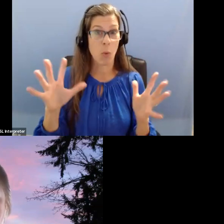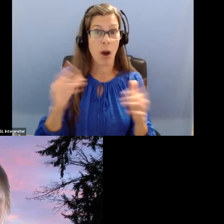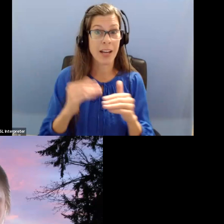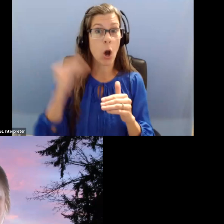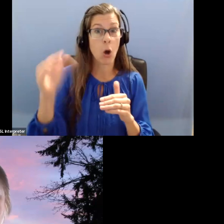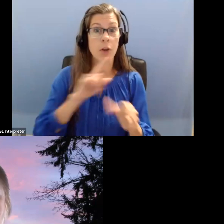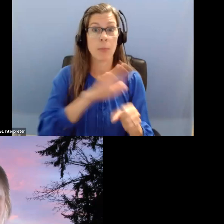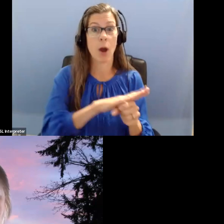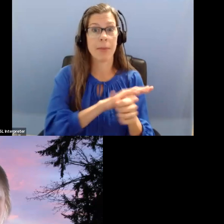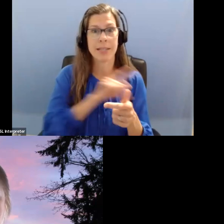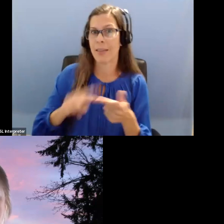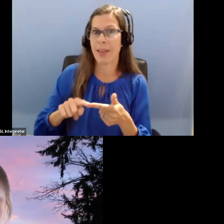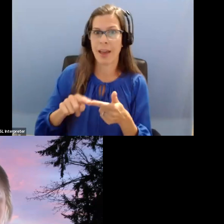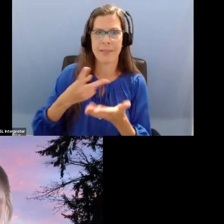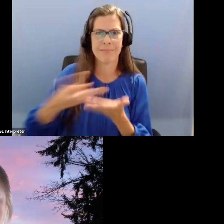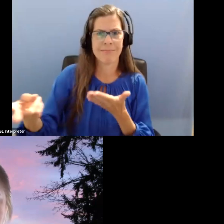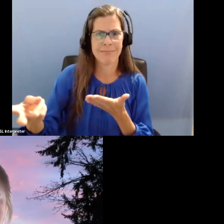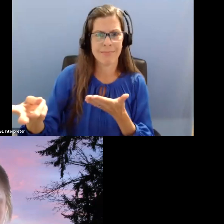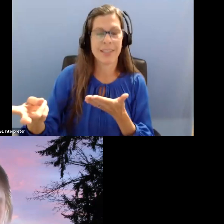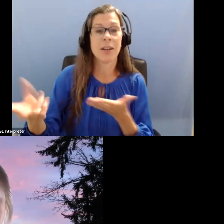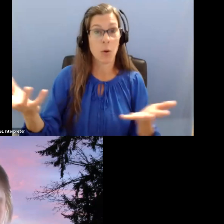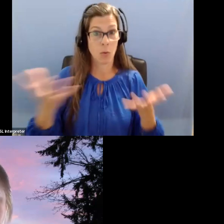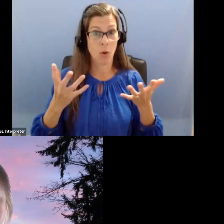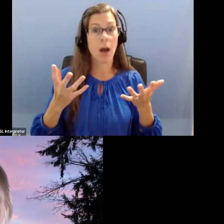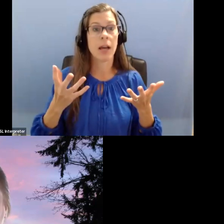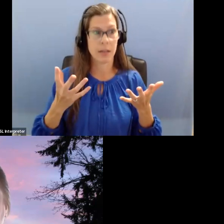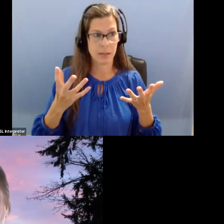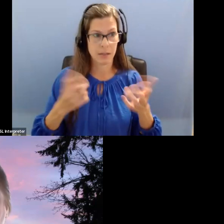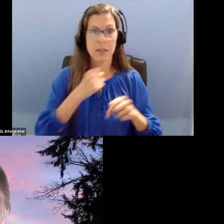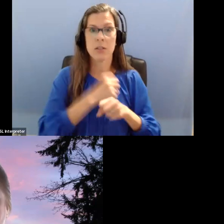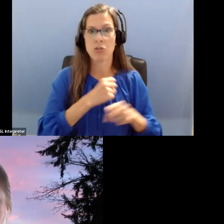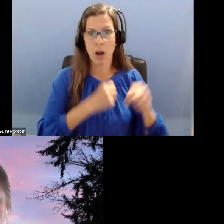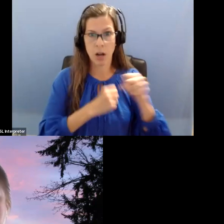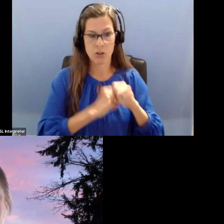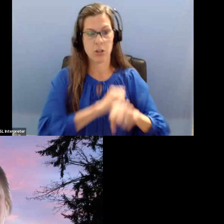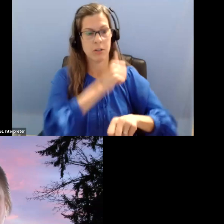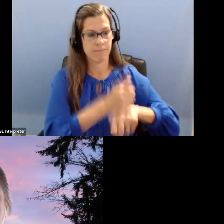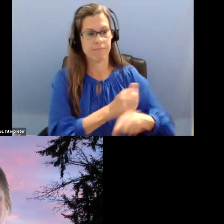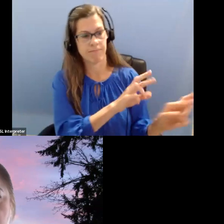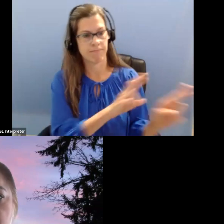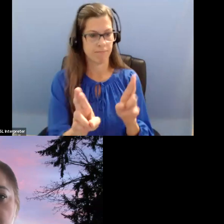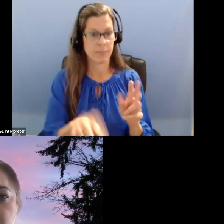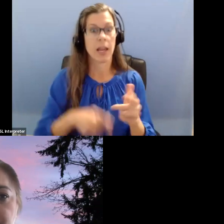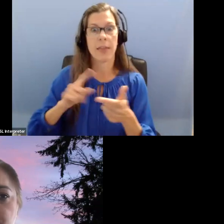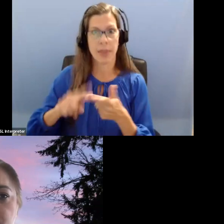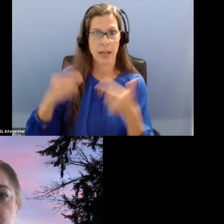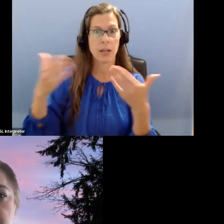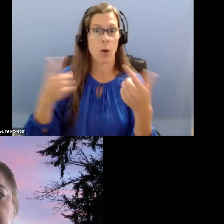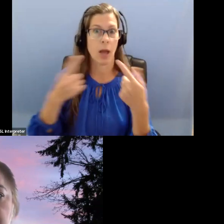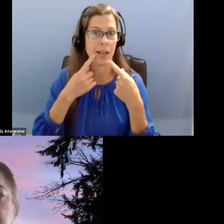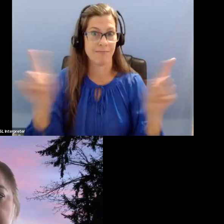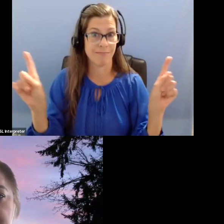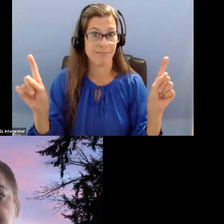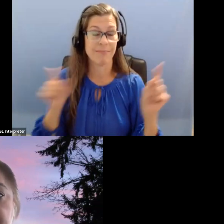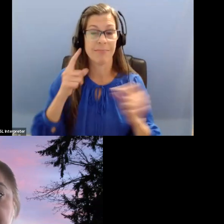had that infrastructure and the call centers ready to take on this work. So this year, the focus